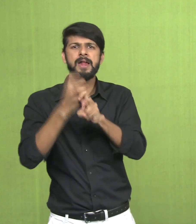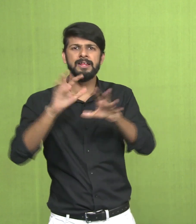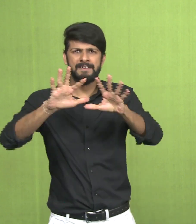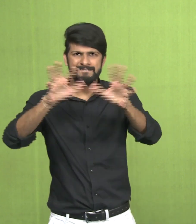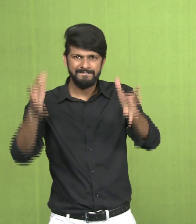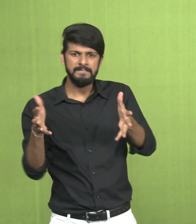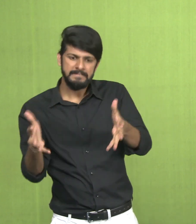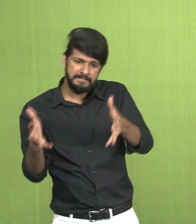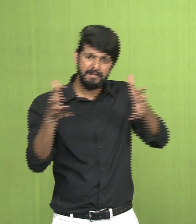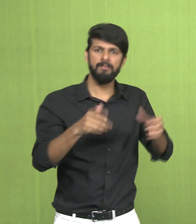steatite.